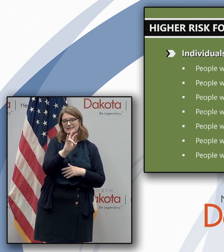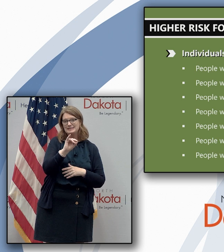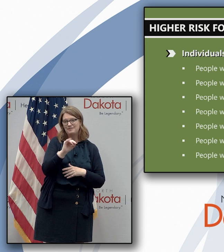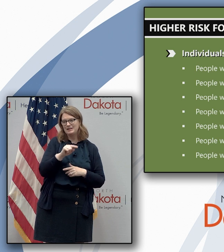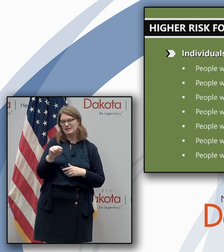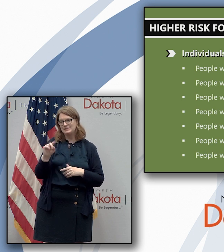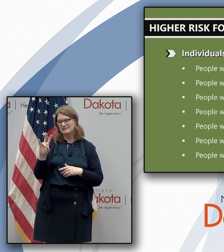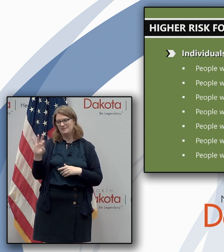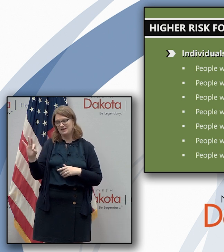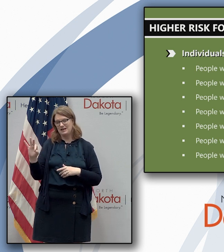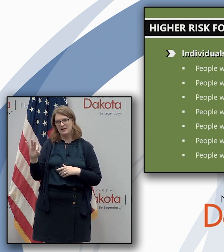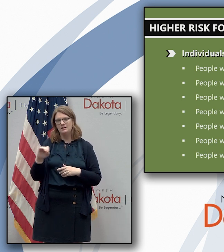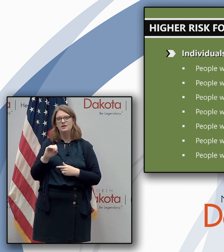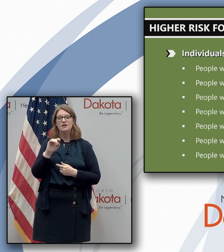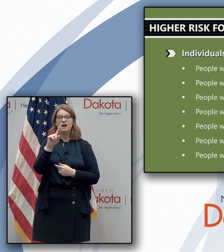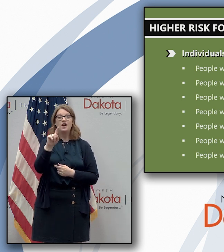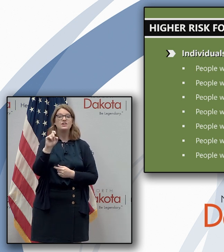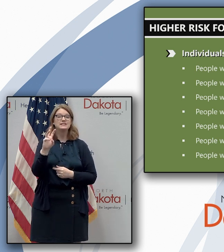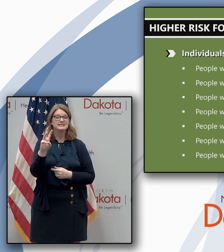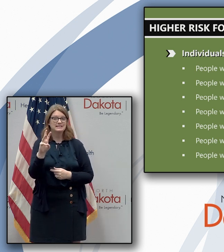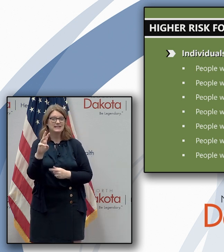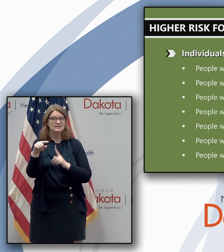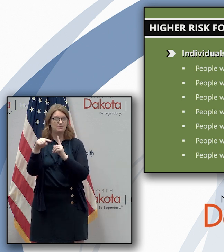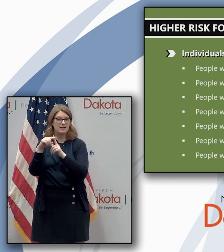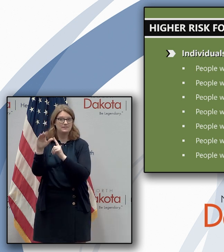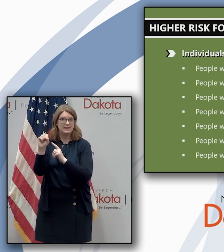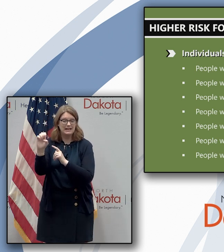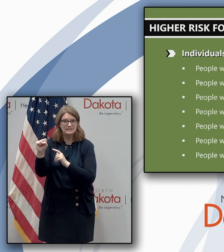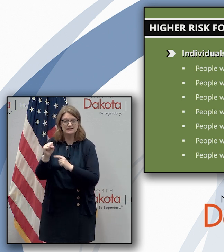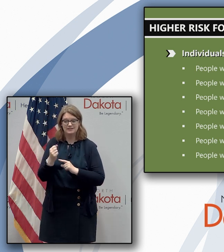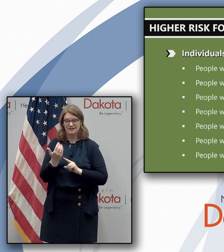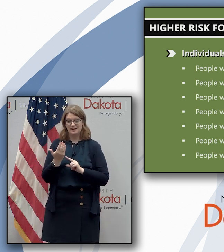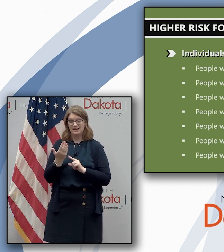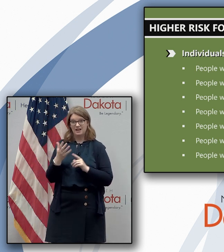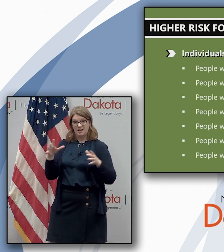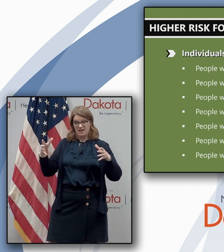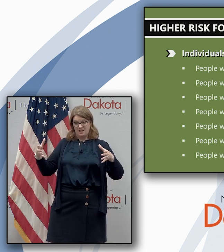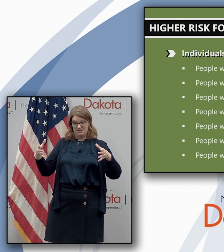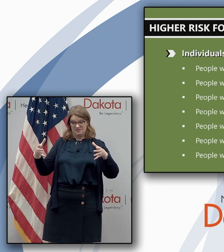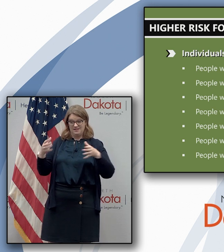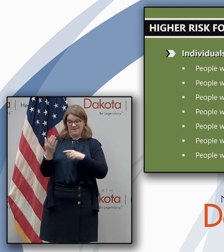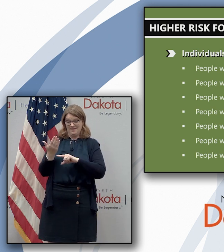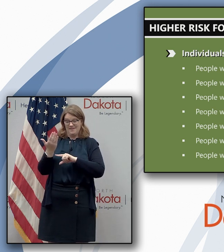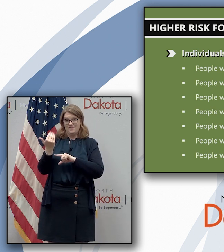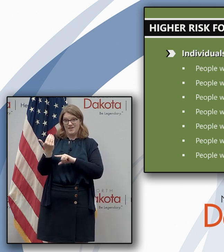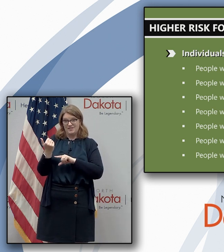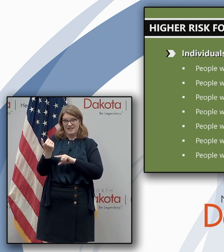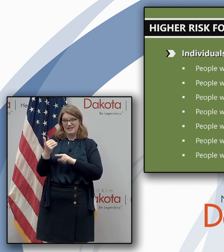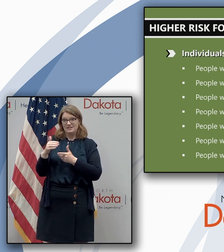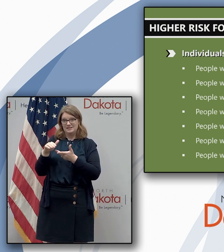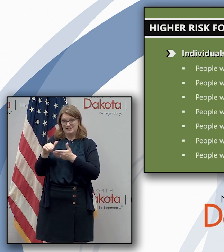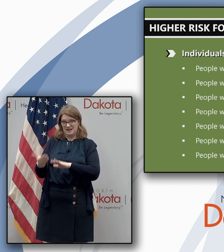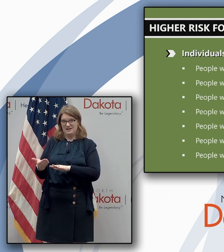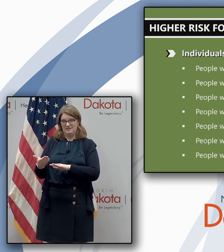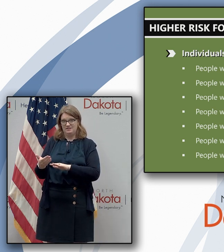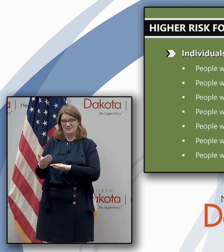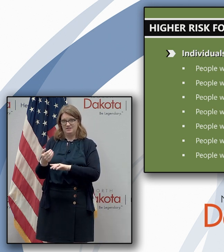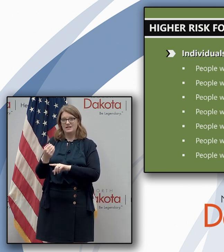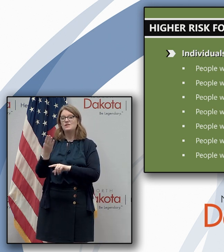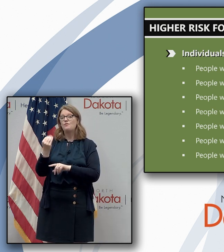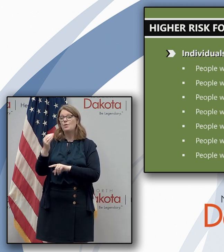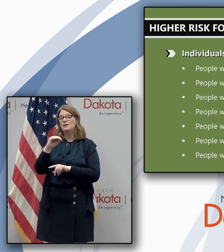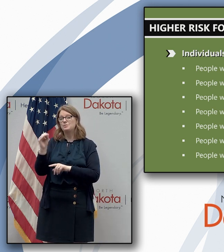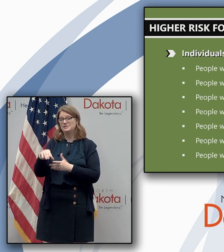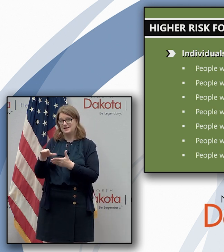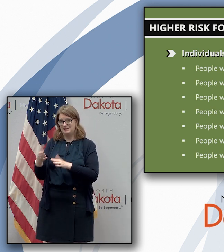we had 106 positive cases. 15 of those resulted in death. That's a 14% death rate. For those that are in